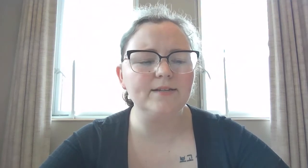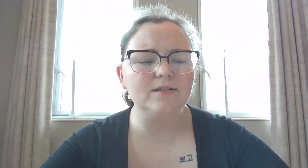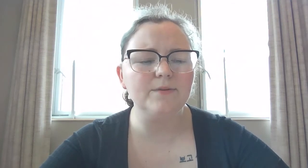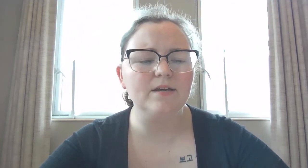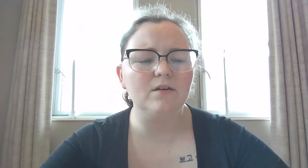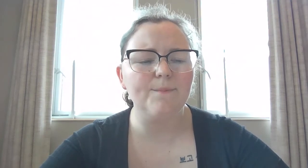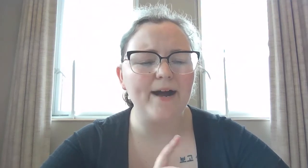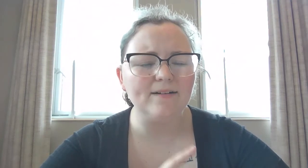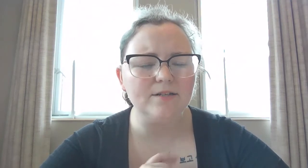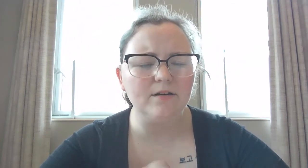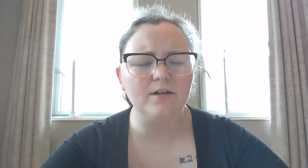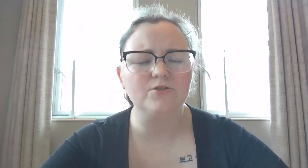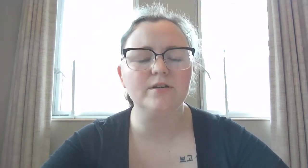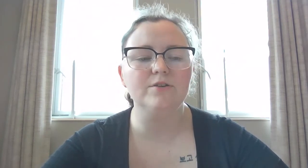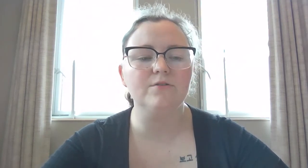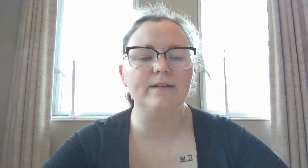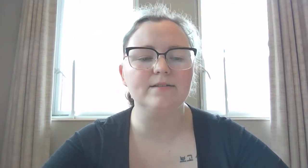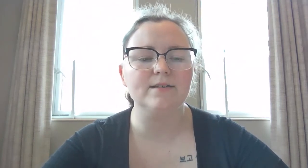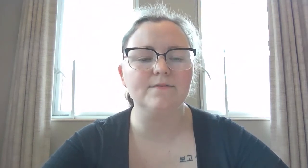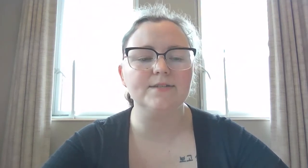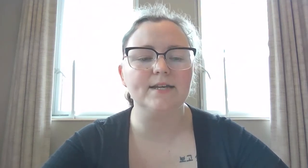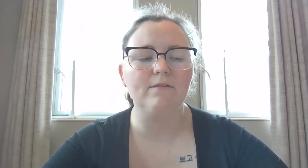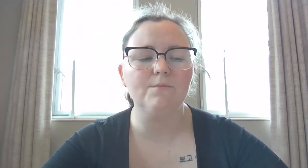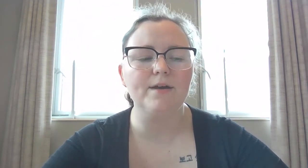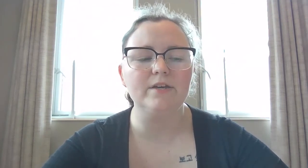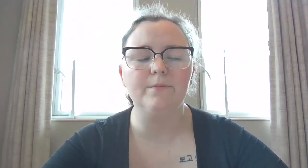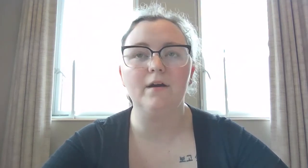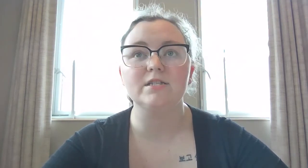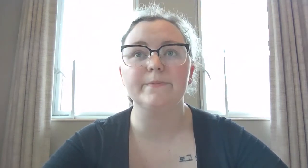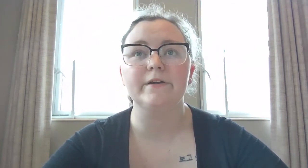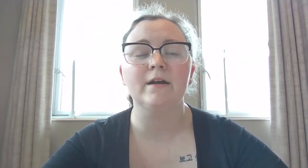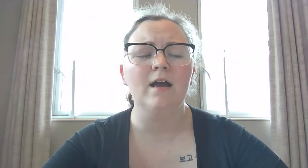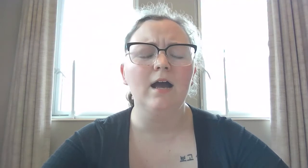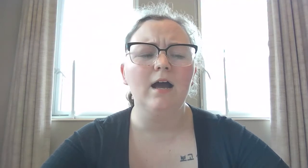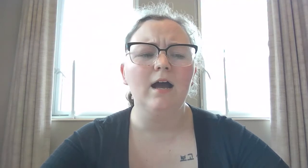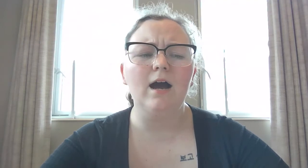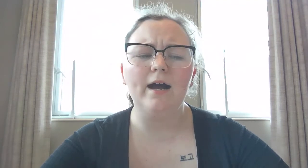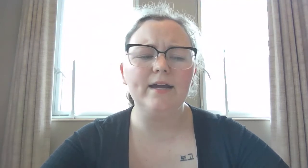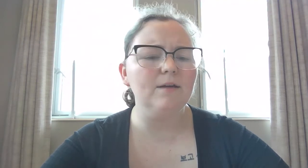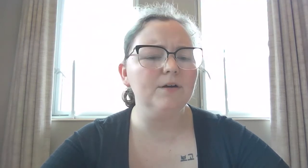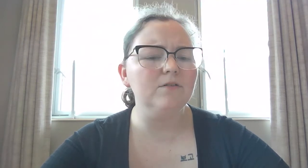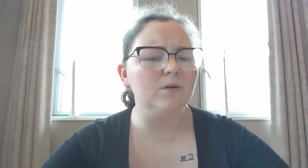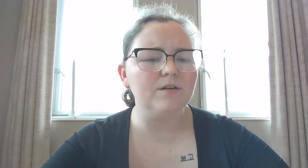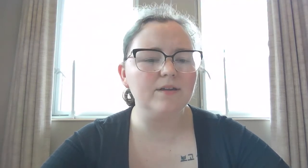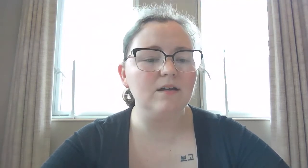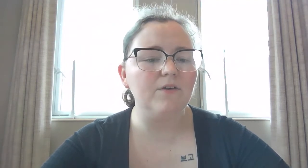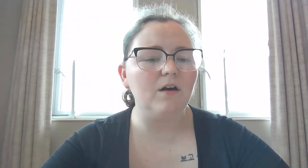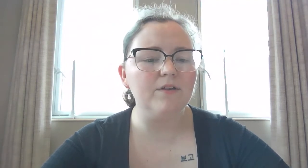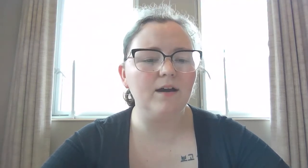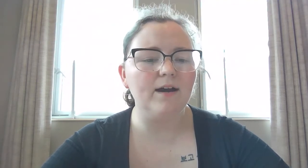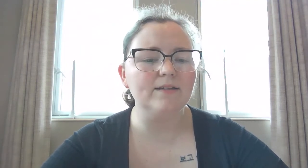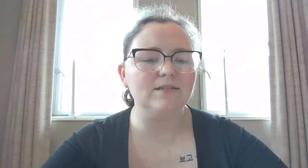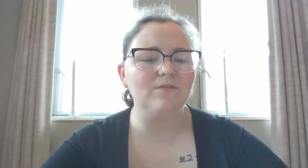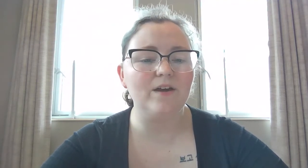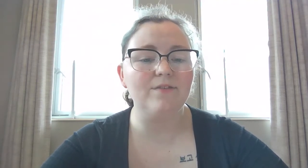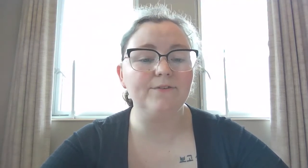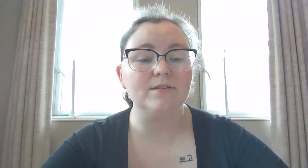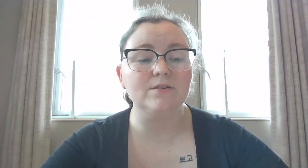go back to your country and your relatives, and I will make you prosper. I am unworthy of all the kindness and faithfulness you have shown